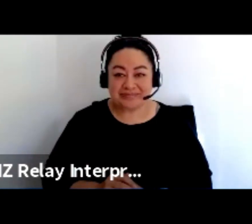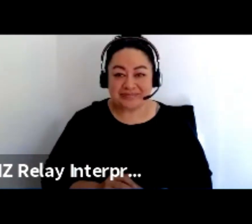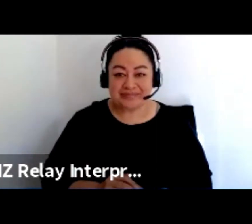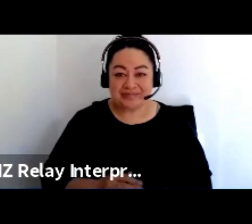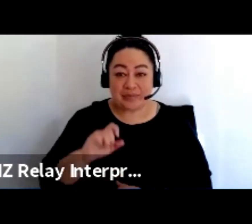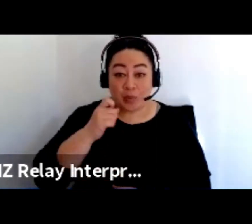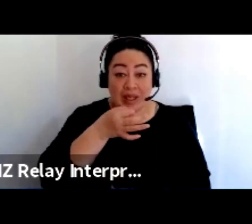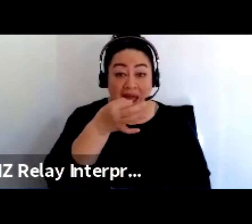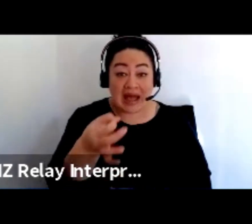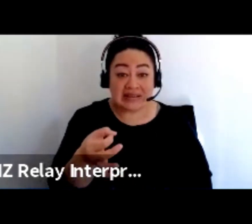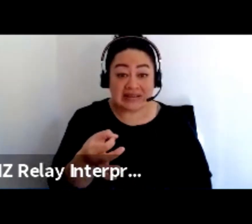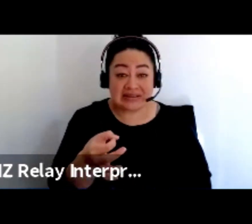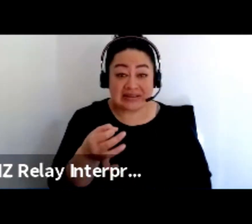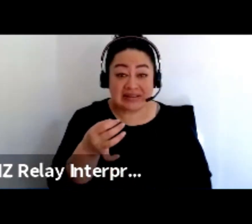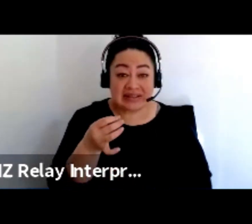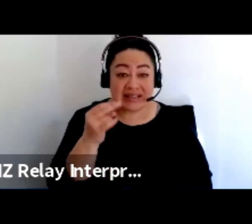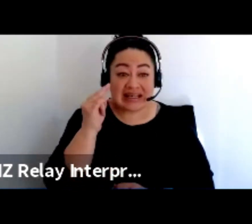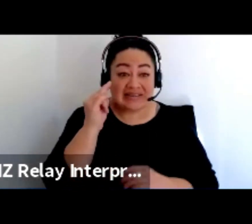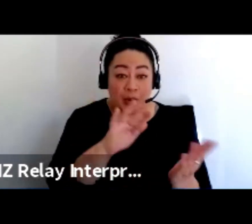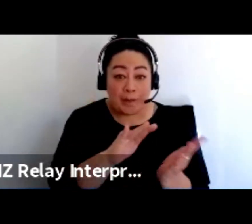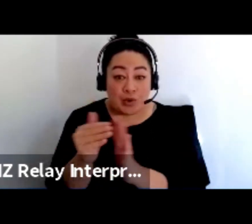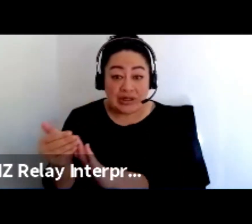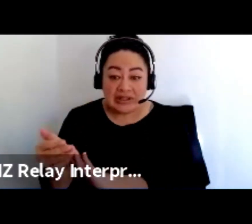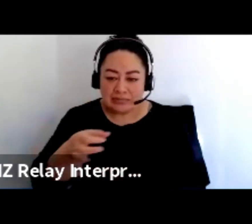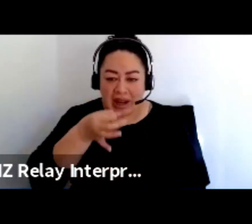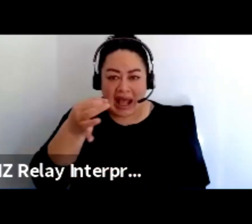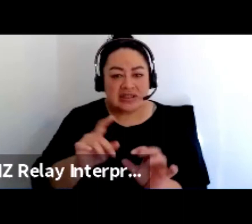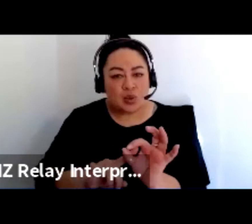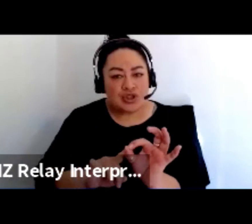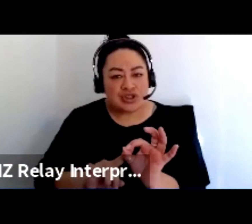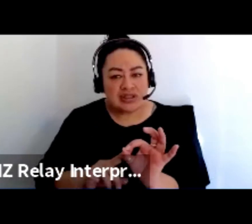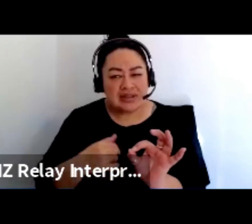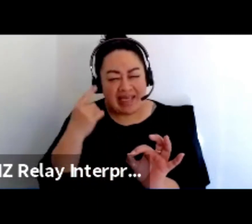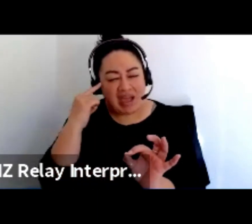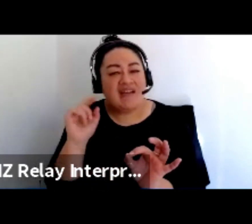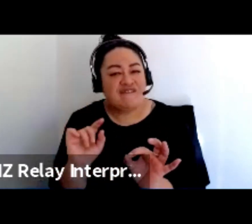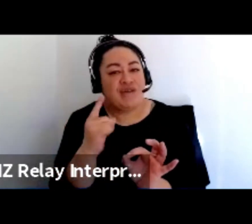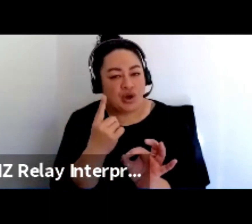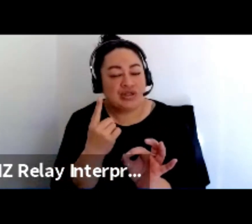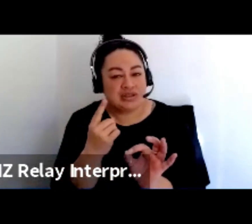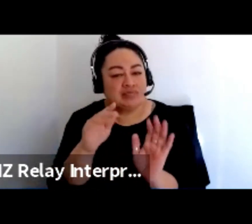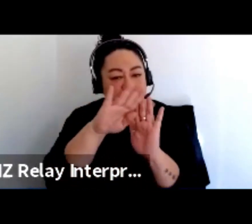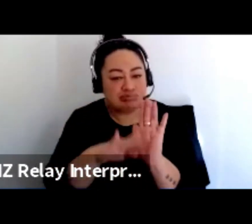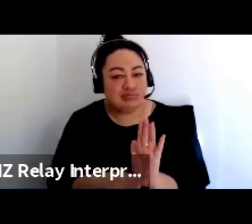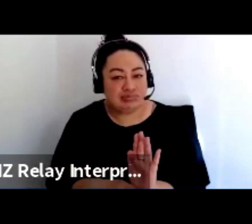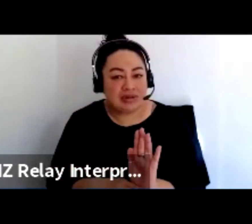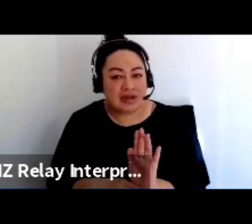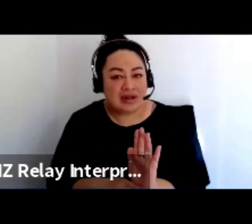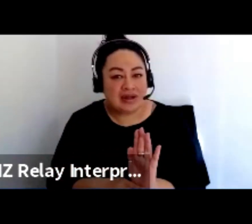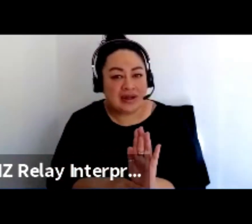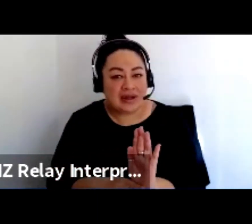whānau to be the ones to ask the questions probably first, for the sake of our